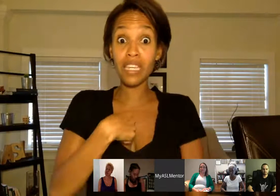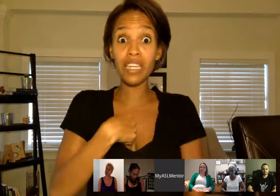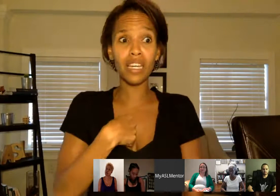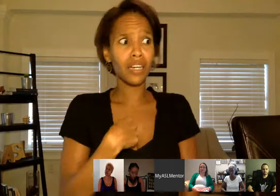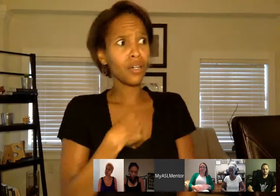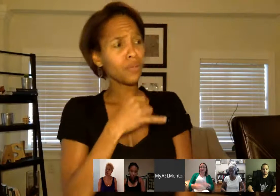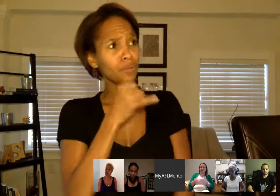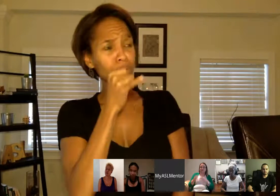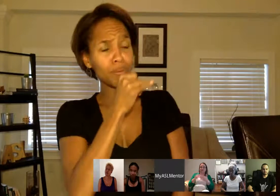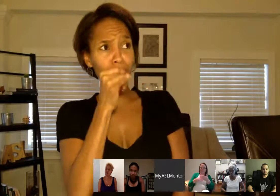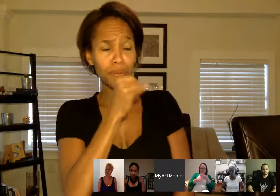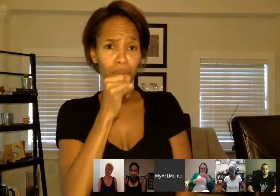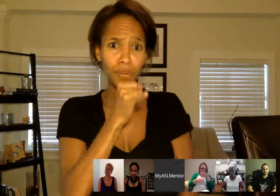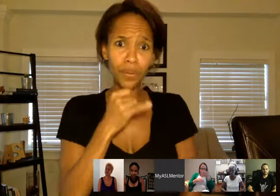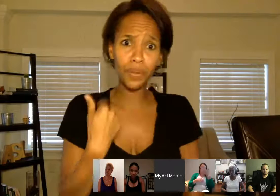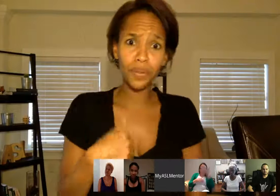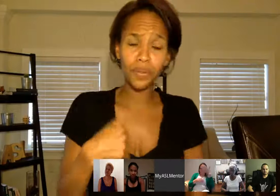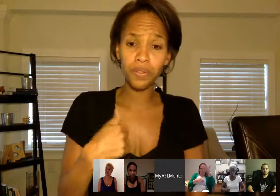maybe me,